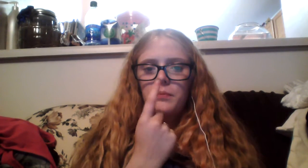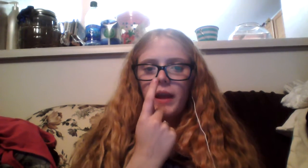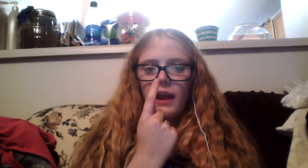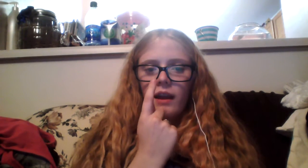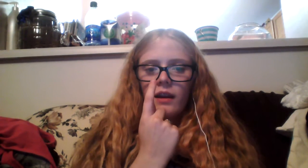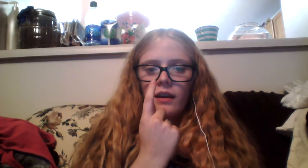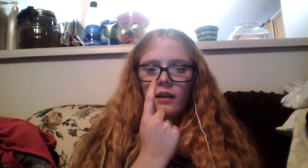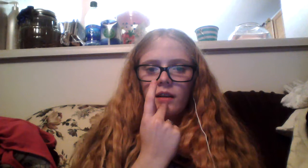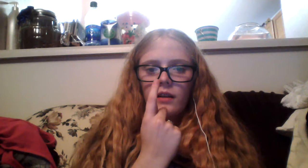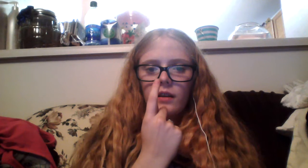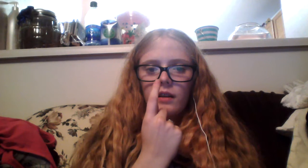pink.